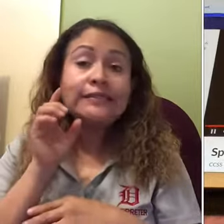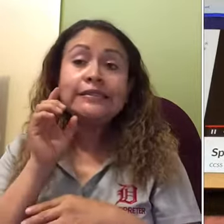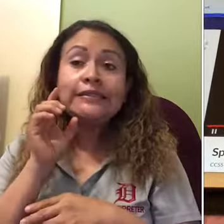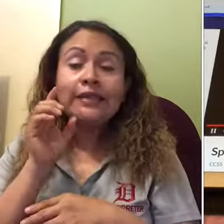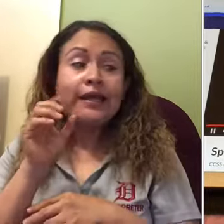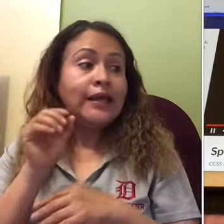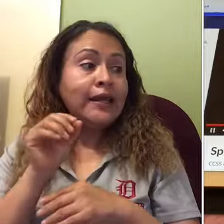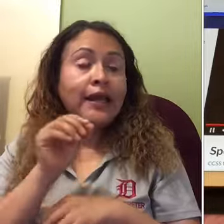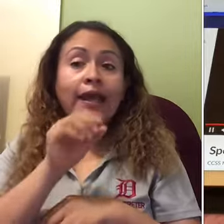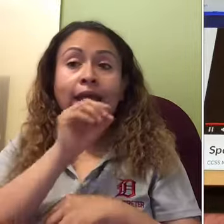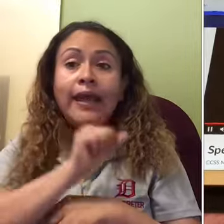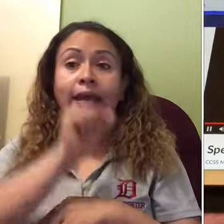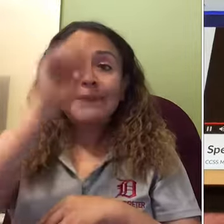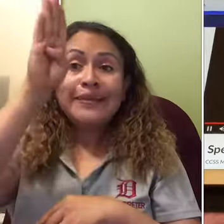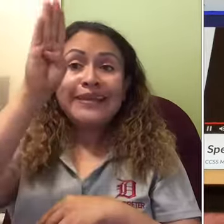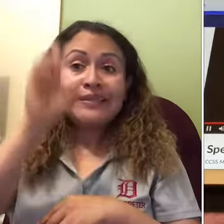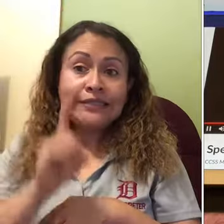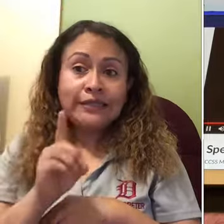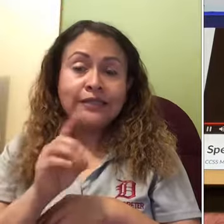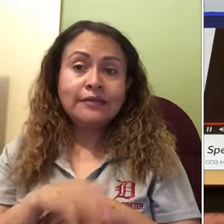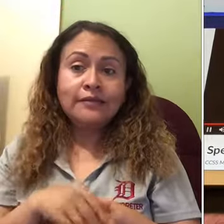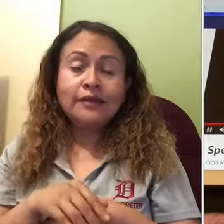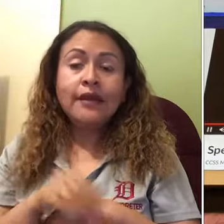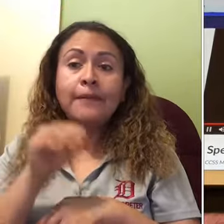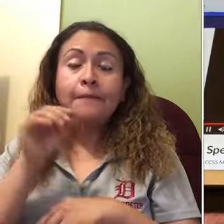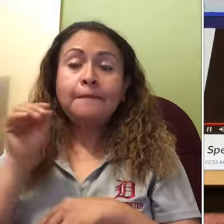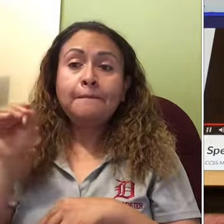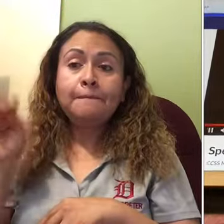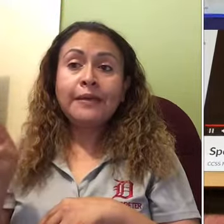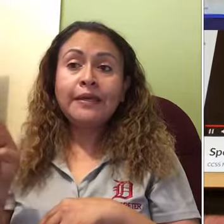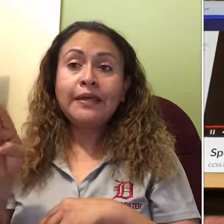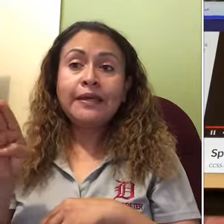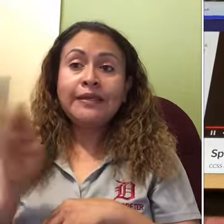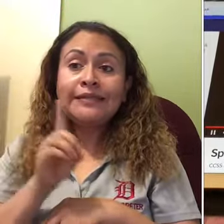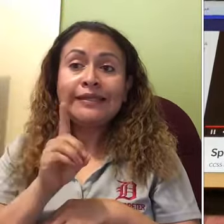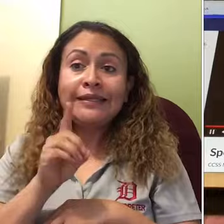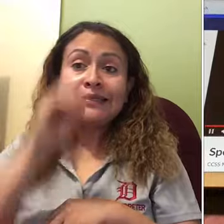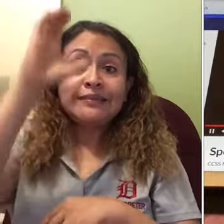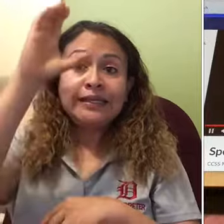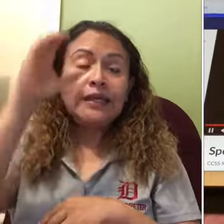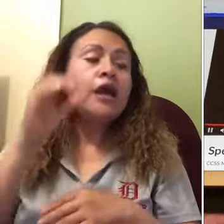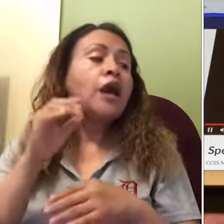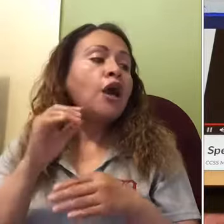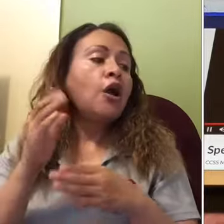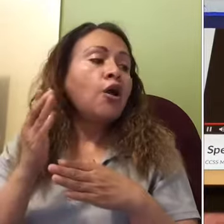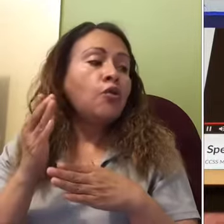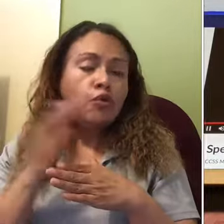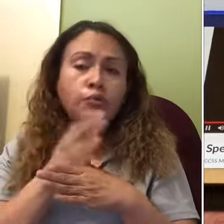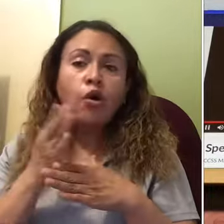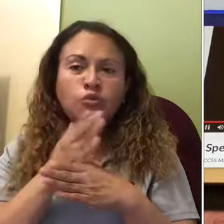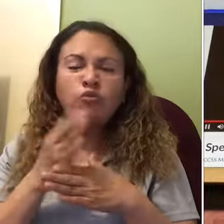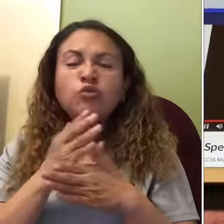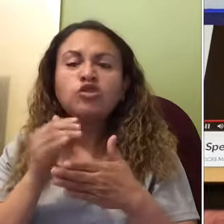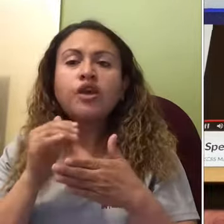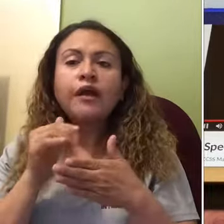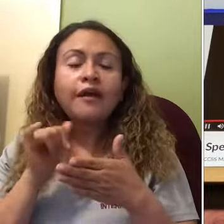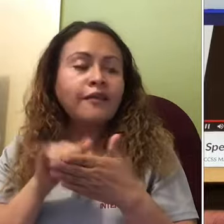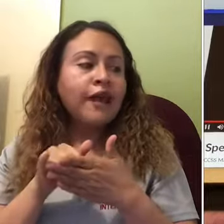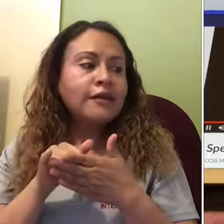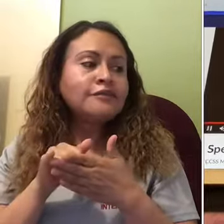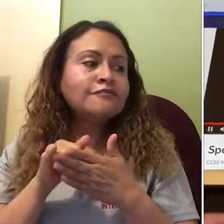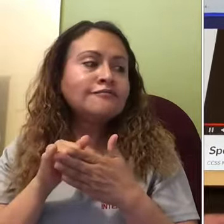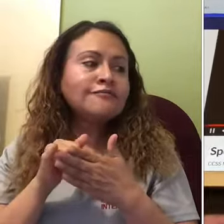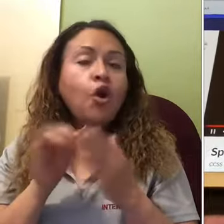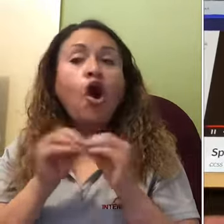triangles ABD and BDC, they clearly both share this side. So this side is common to both of